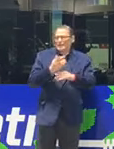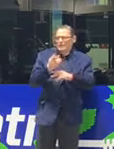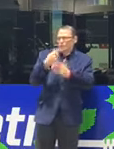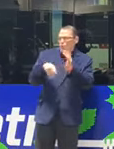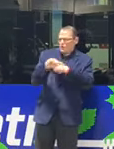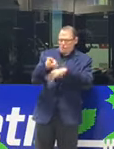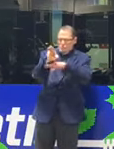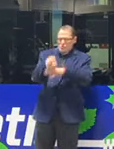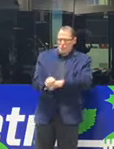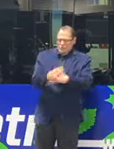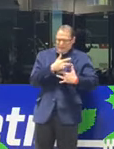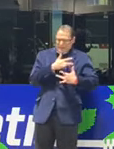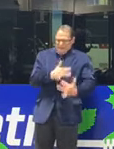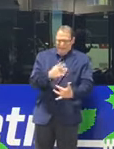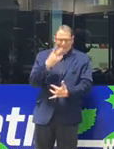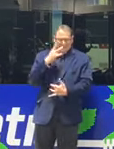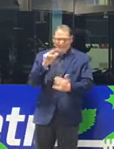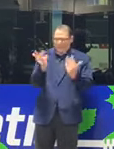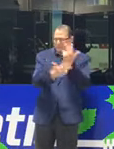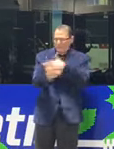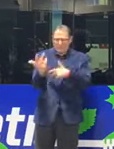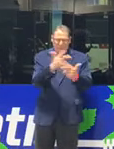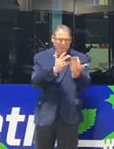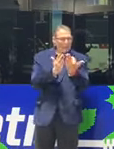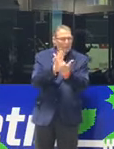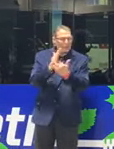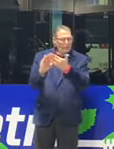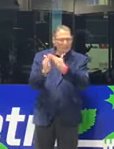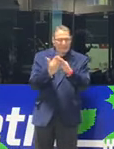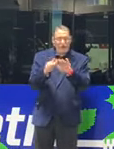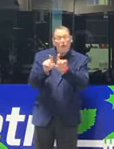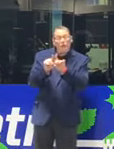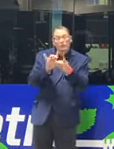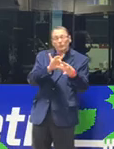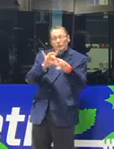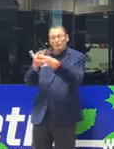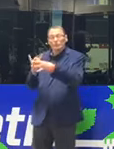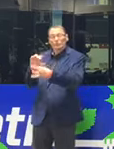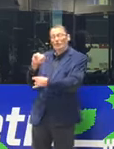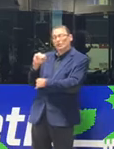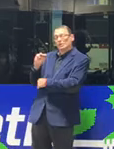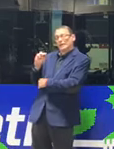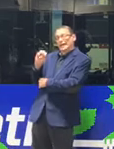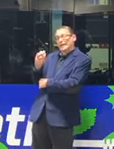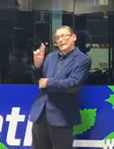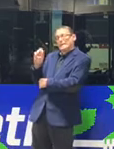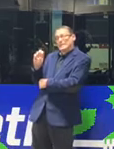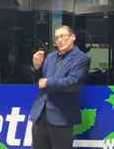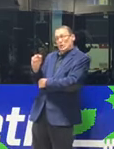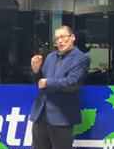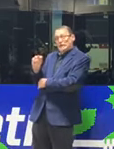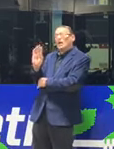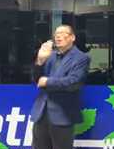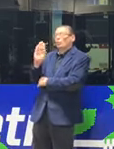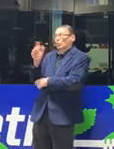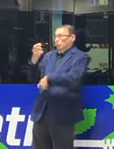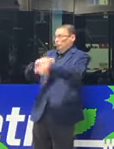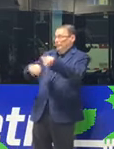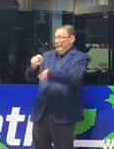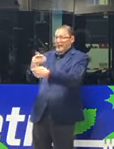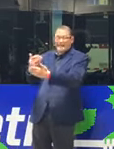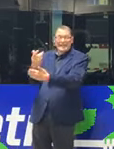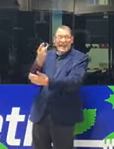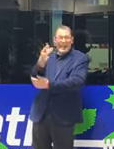to seeing. And in conjunction with Ameren, they will be replacing those buses with 18